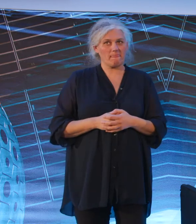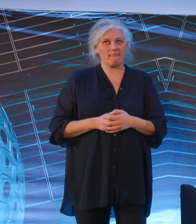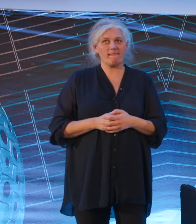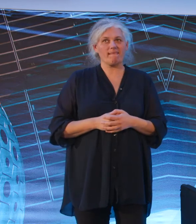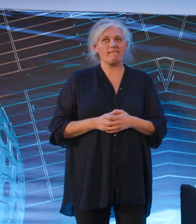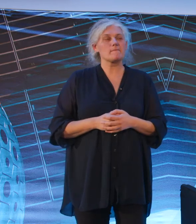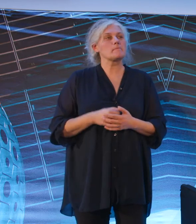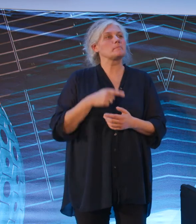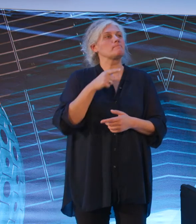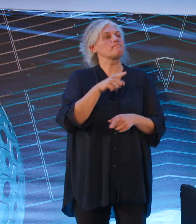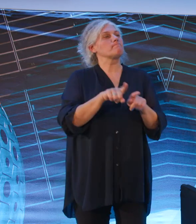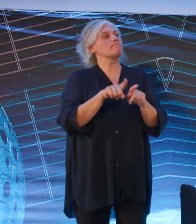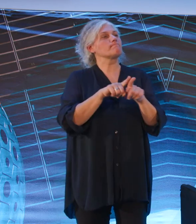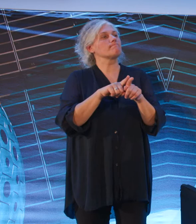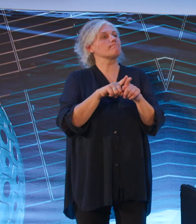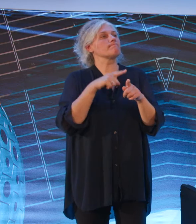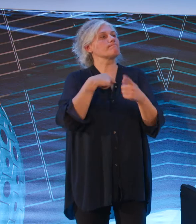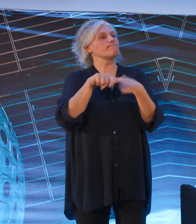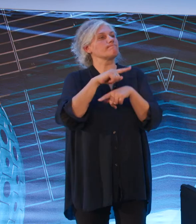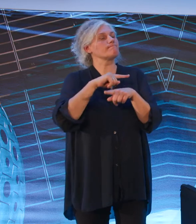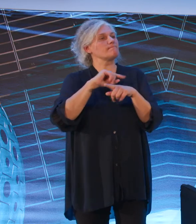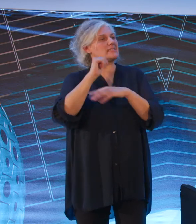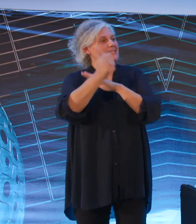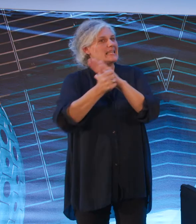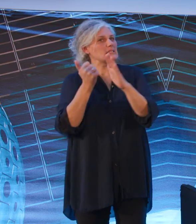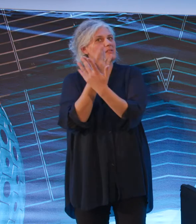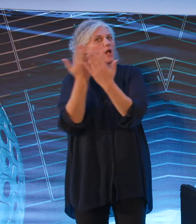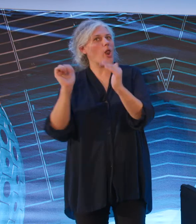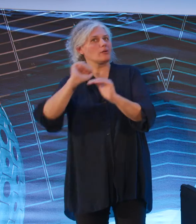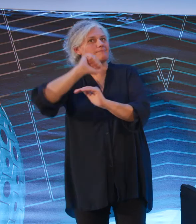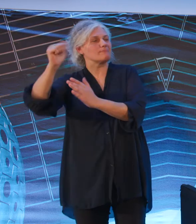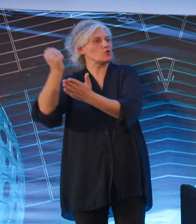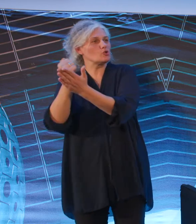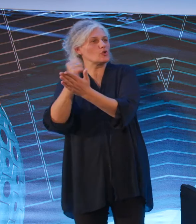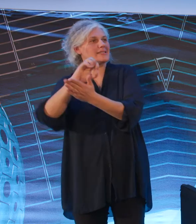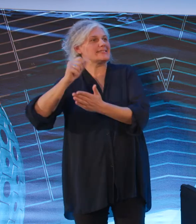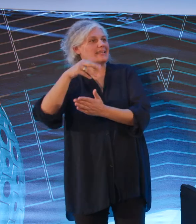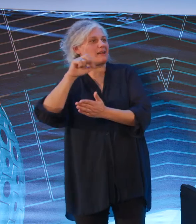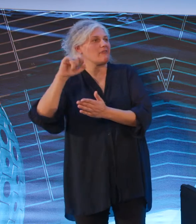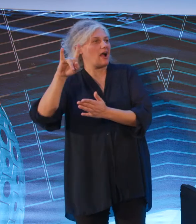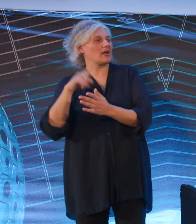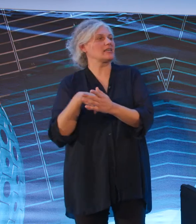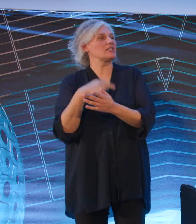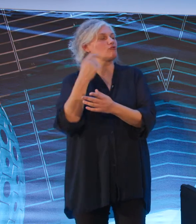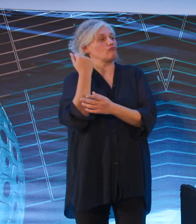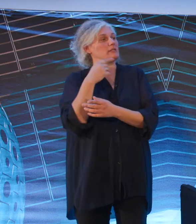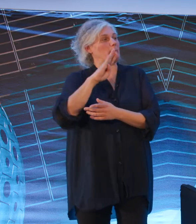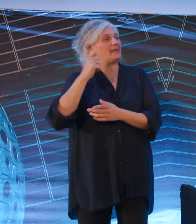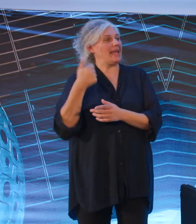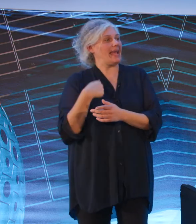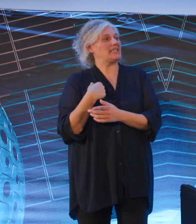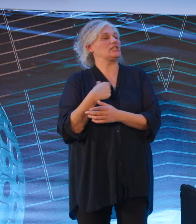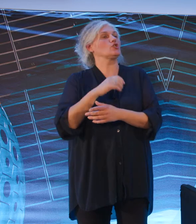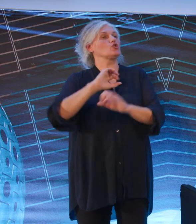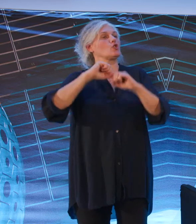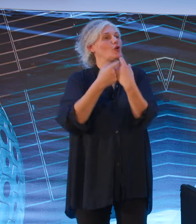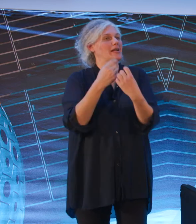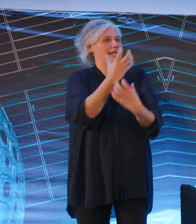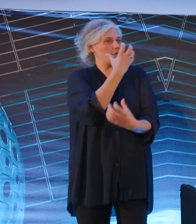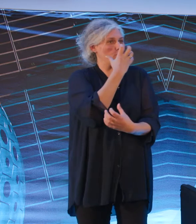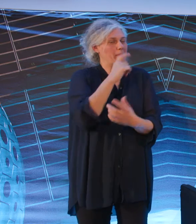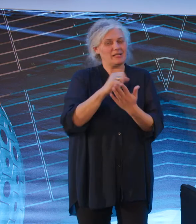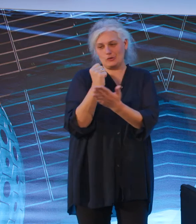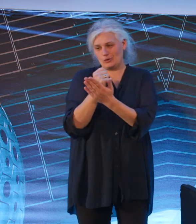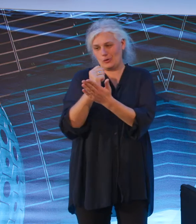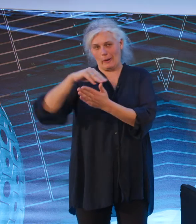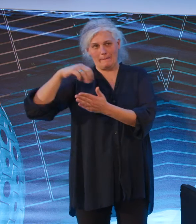In other words, they're also typical of the experience of many of our students. Sarah is a recent BA in Sociology and Criminology, and is studying for an MA